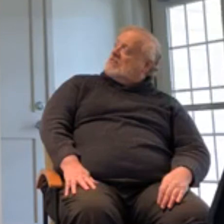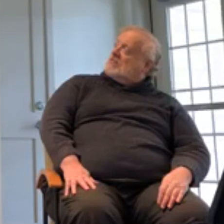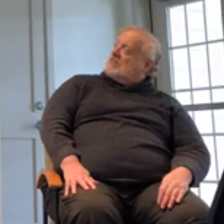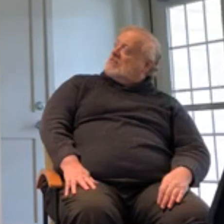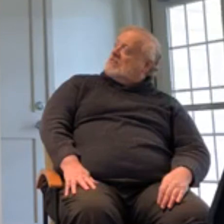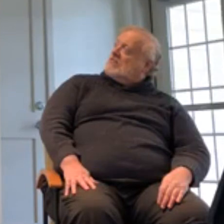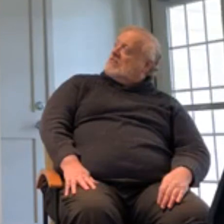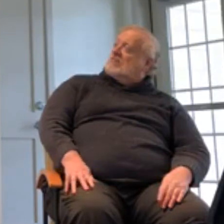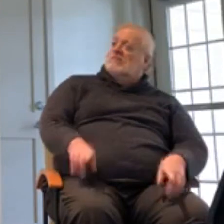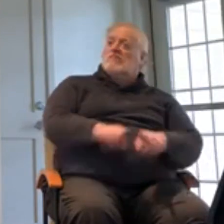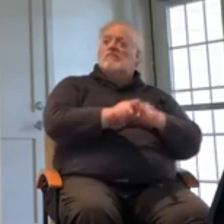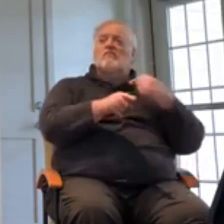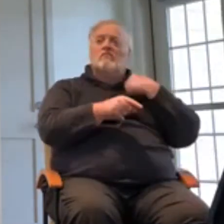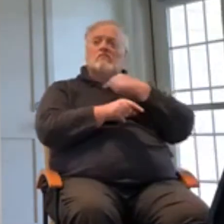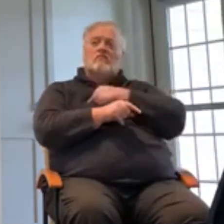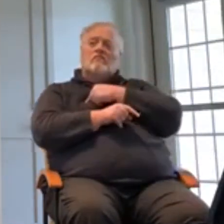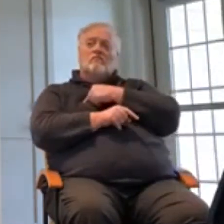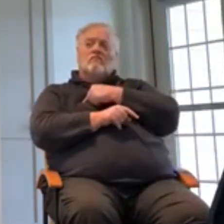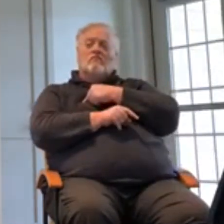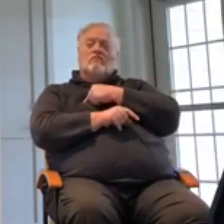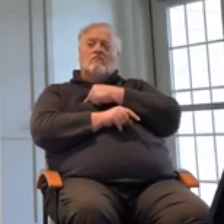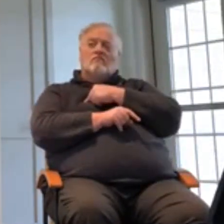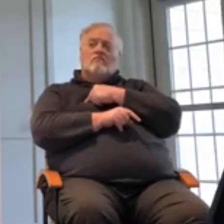as we